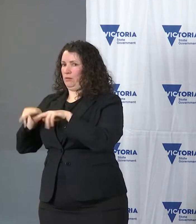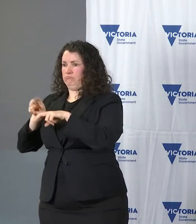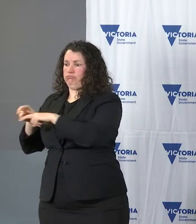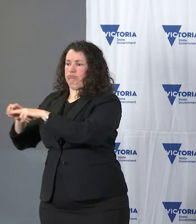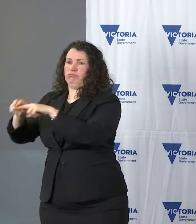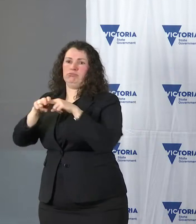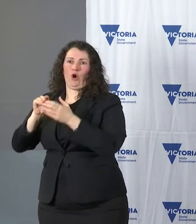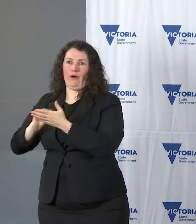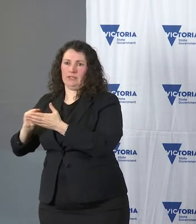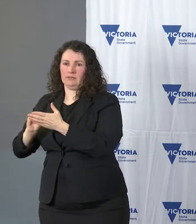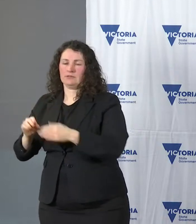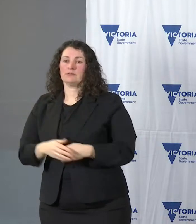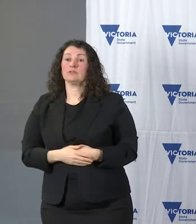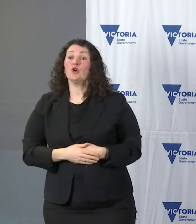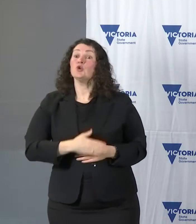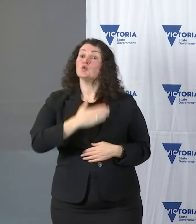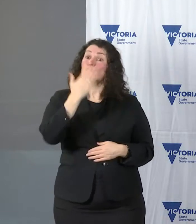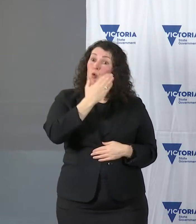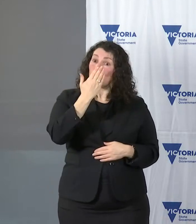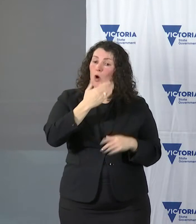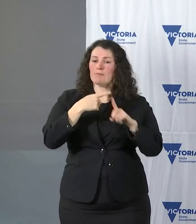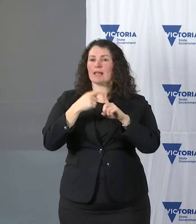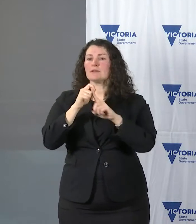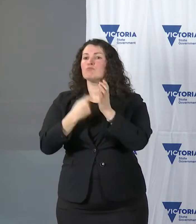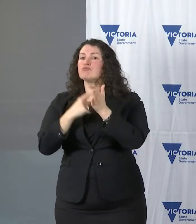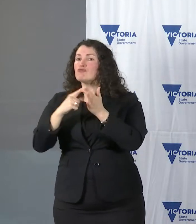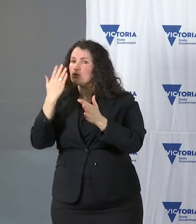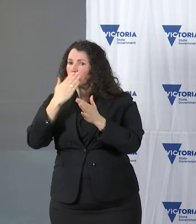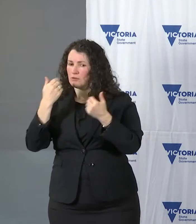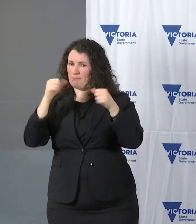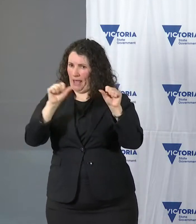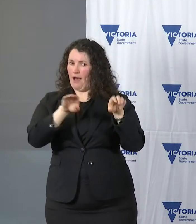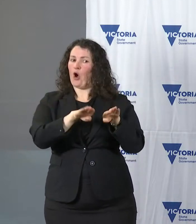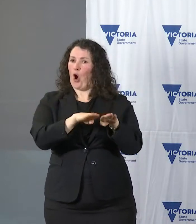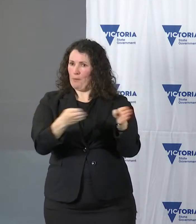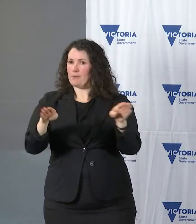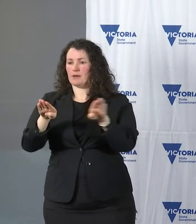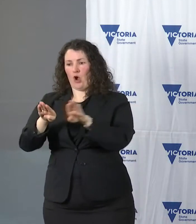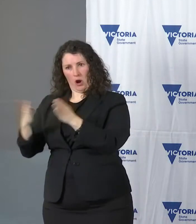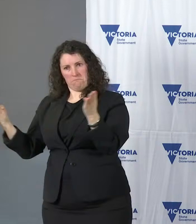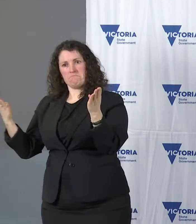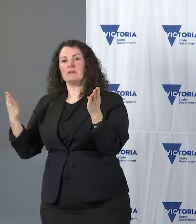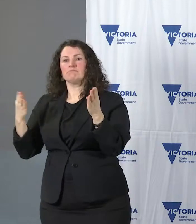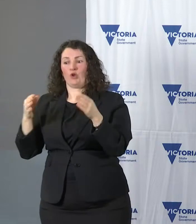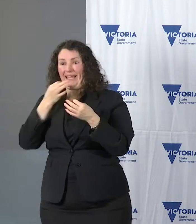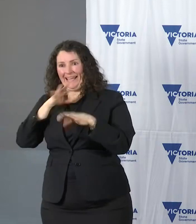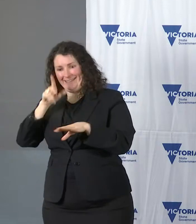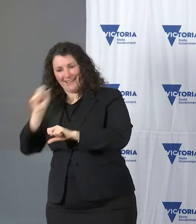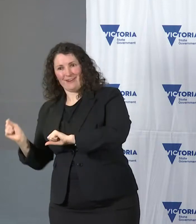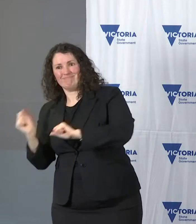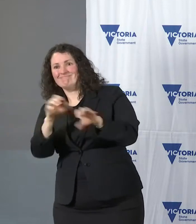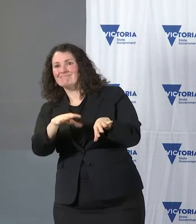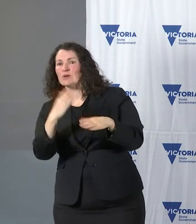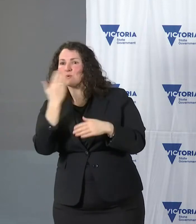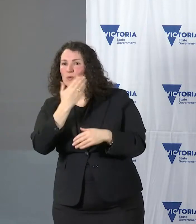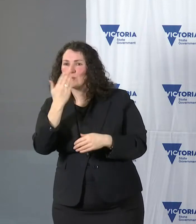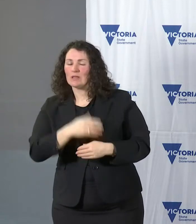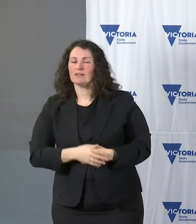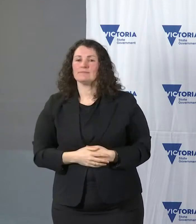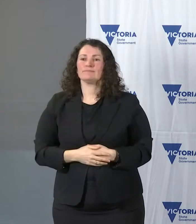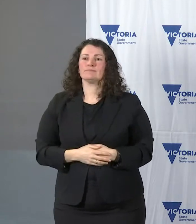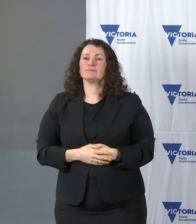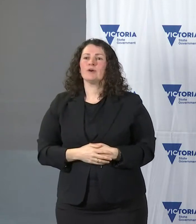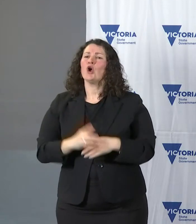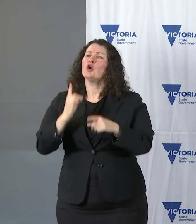you're required to wear a mask at school, you really must. If you're going to the snow this weekend, you should start thinking about when and where you'll get